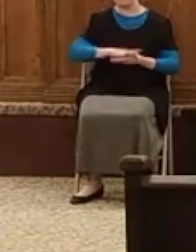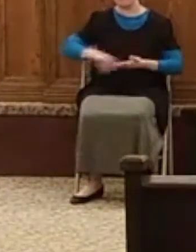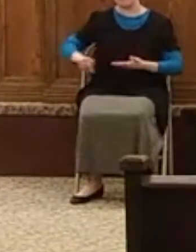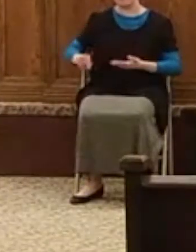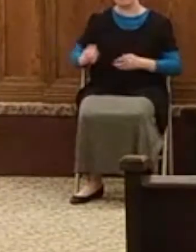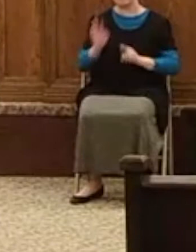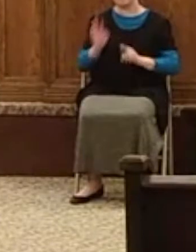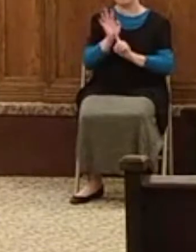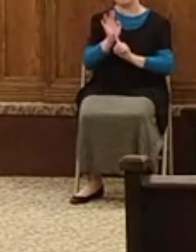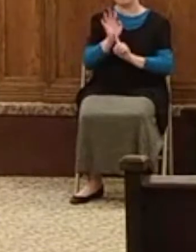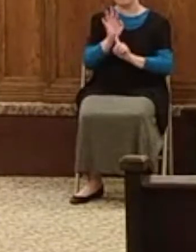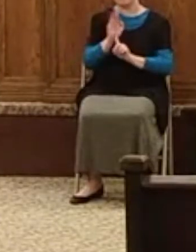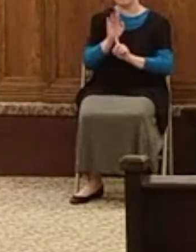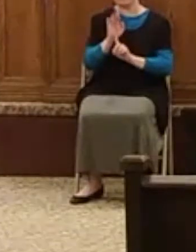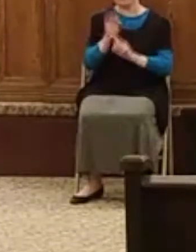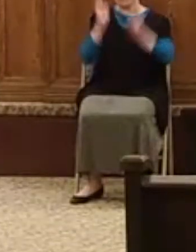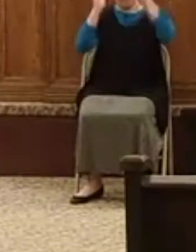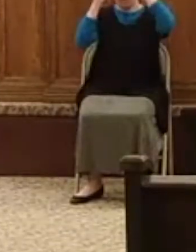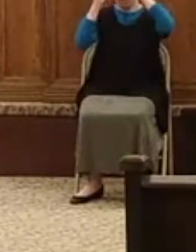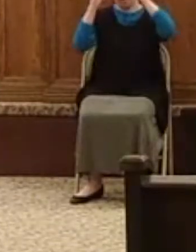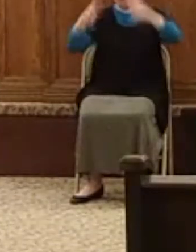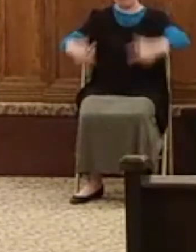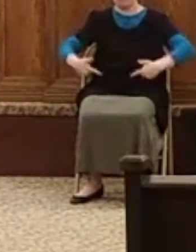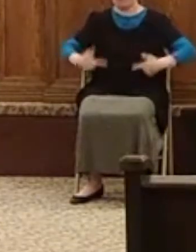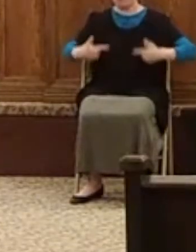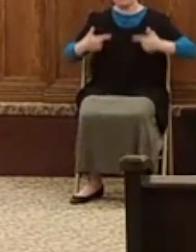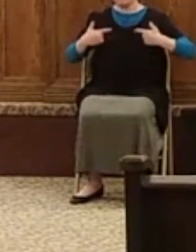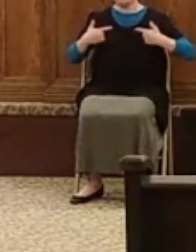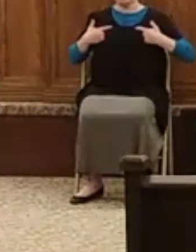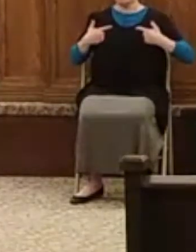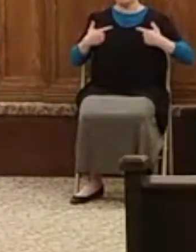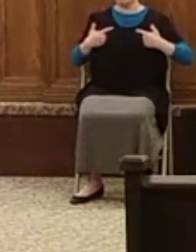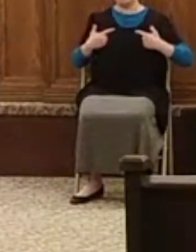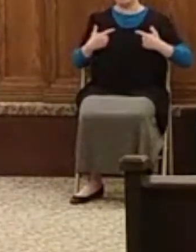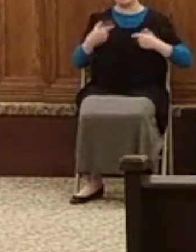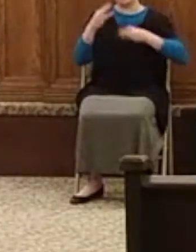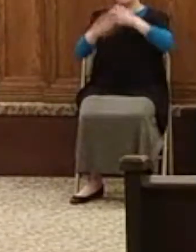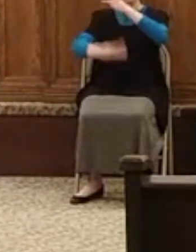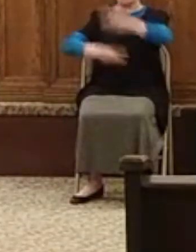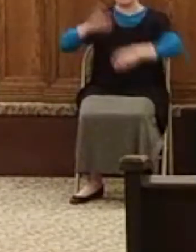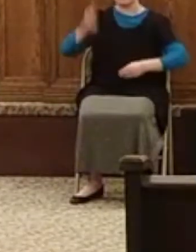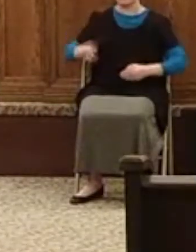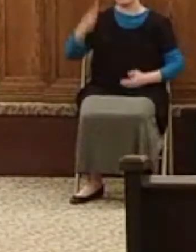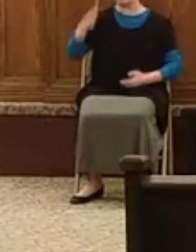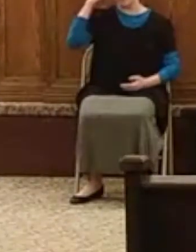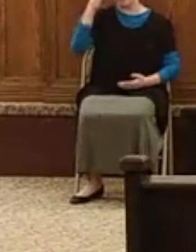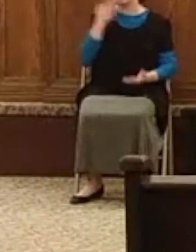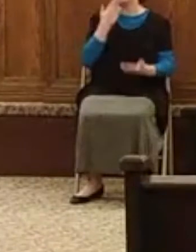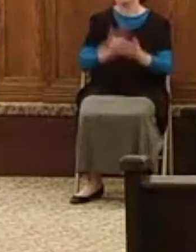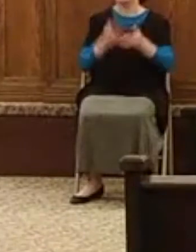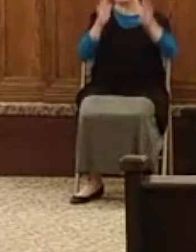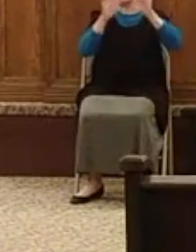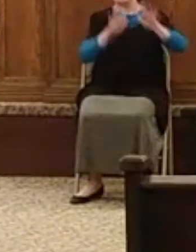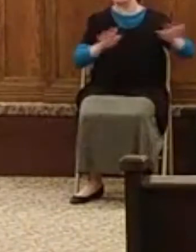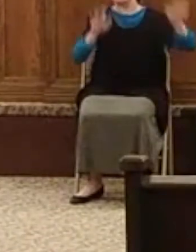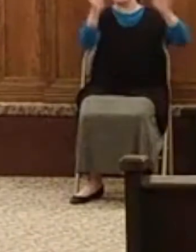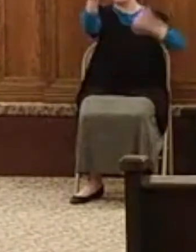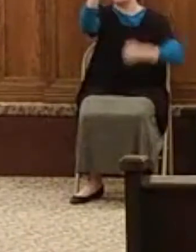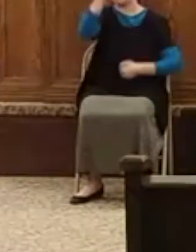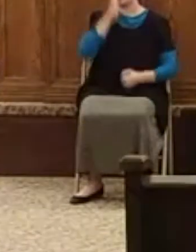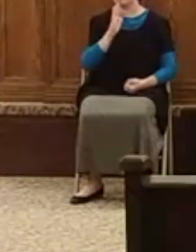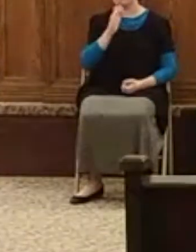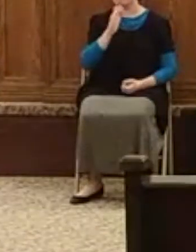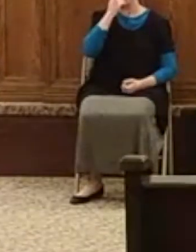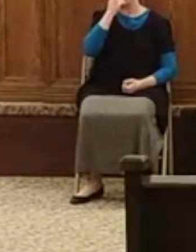remove the flickering flame of hope from your life. Yeah. This world needs to know about the goodness and mercies of